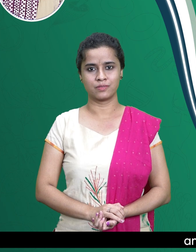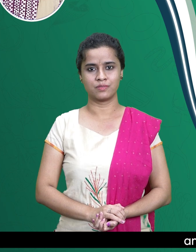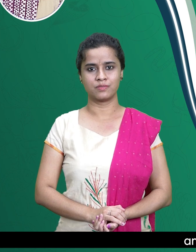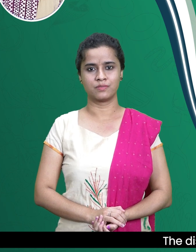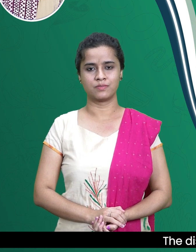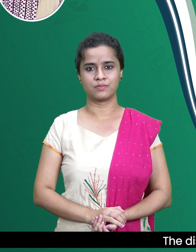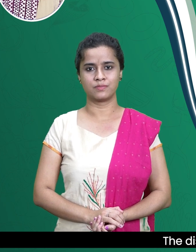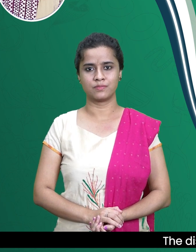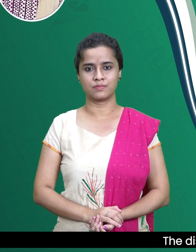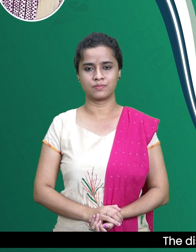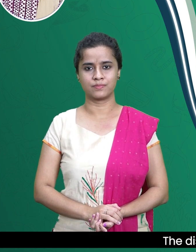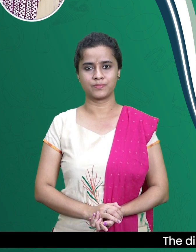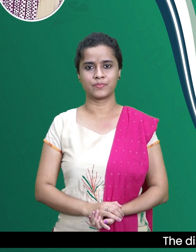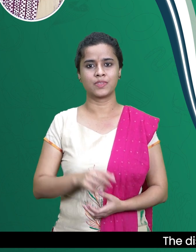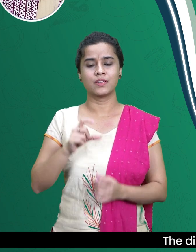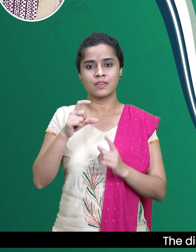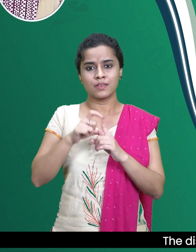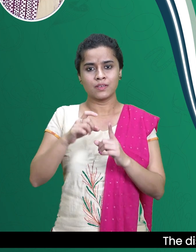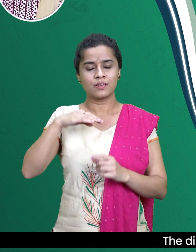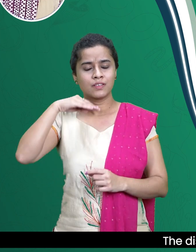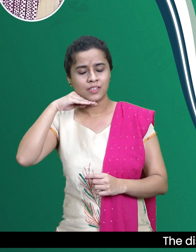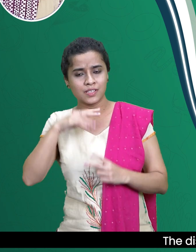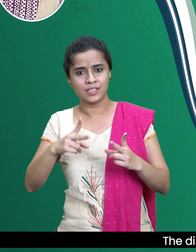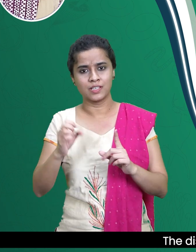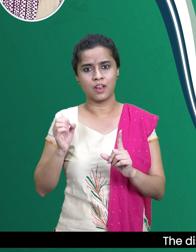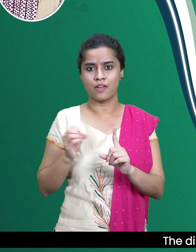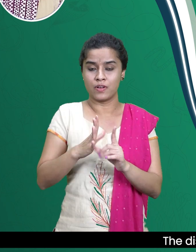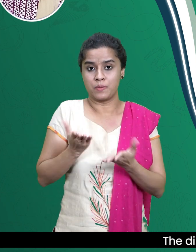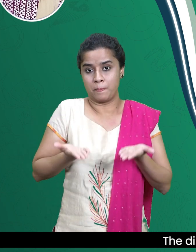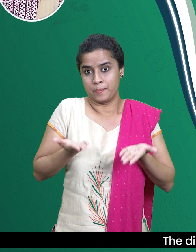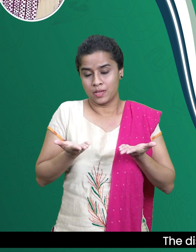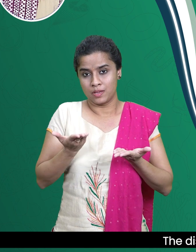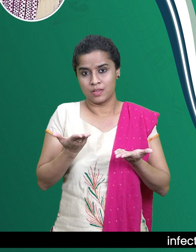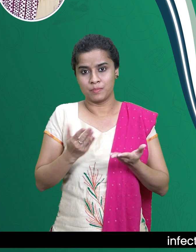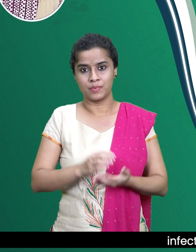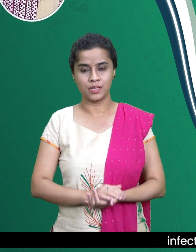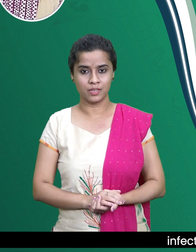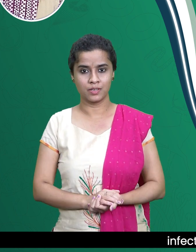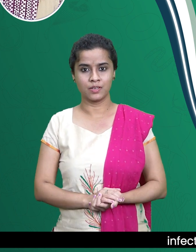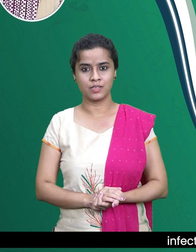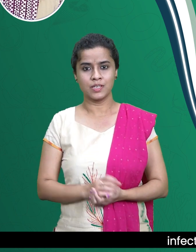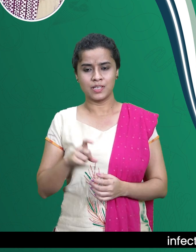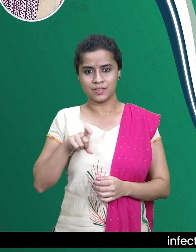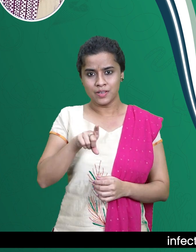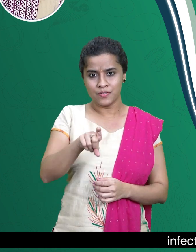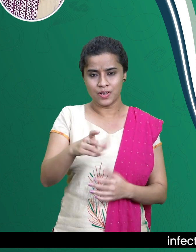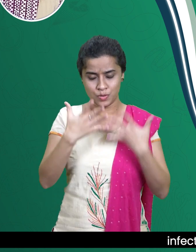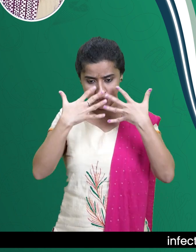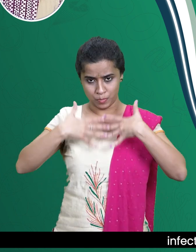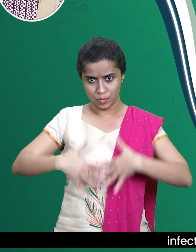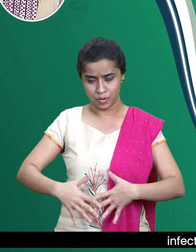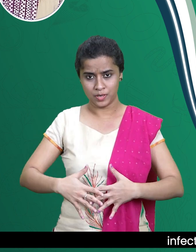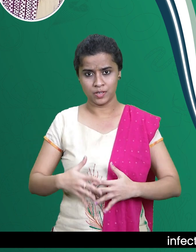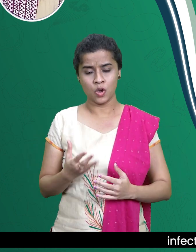The disease can occur may be due to infectious or